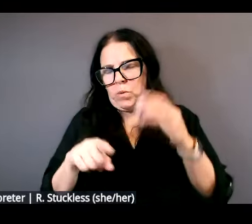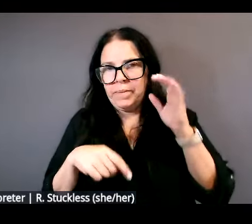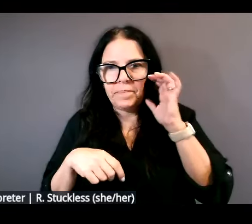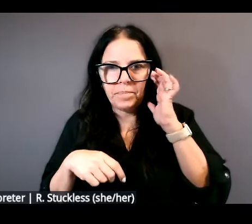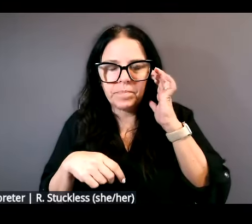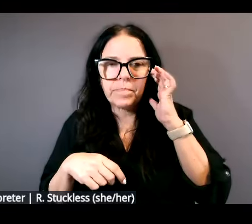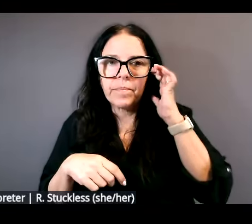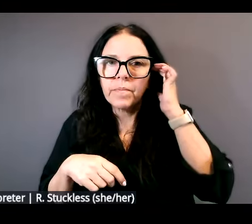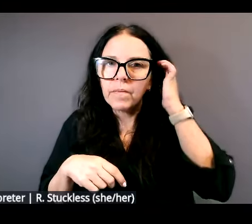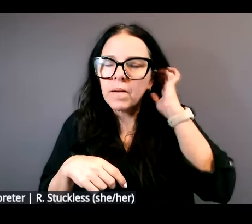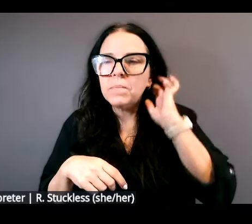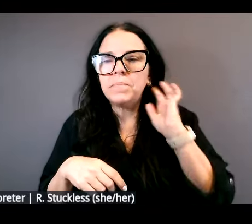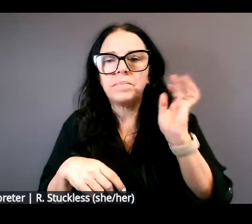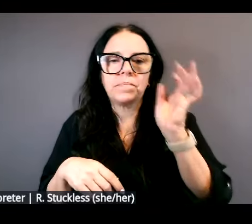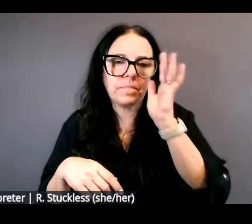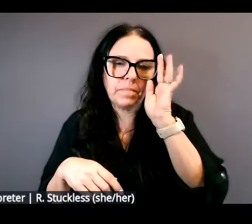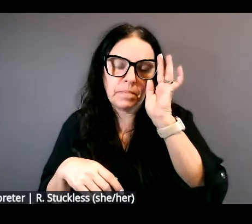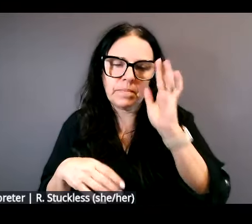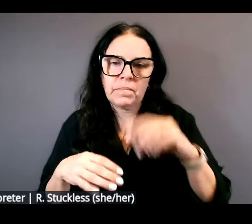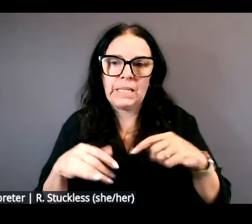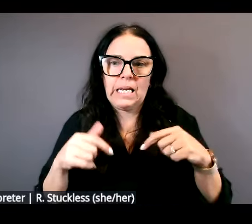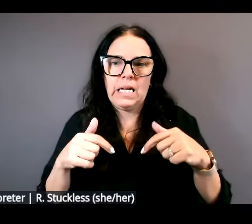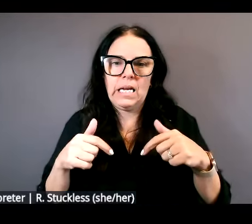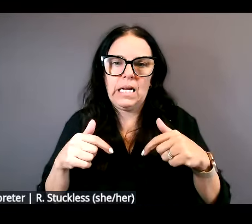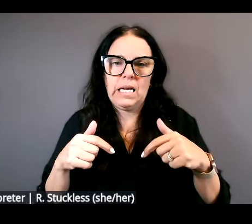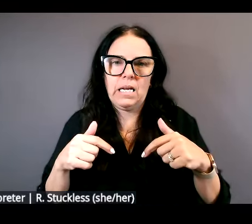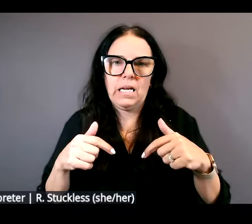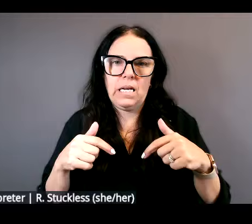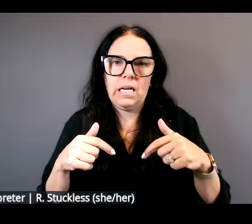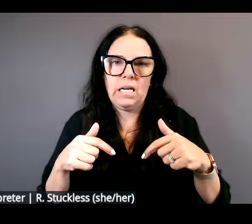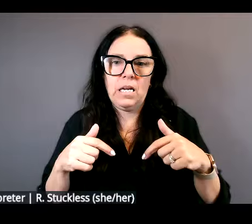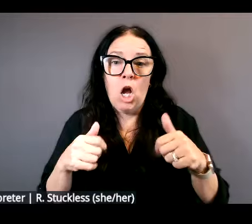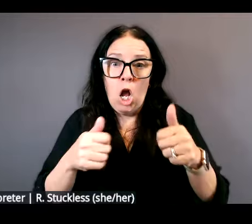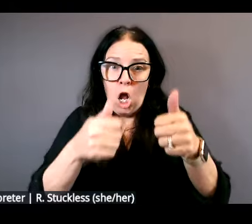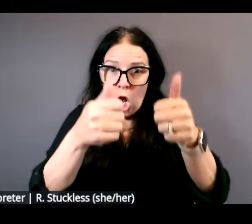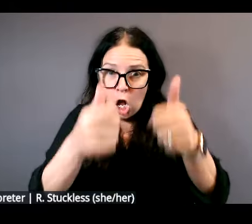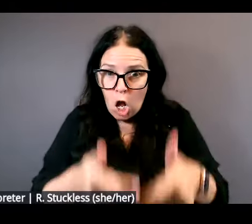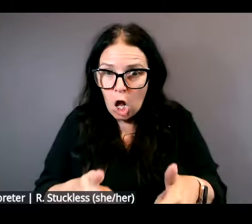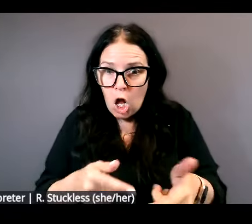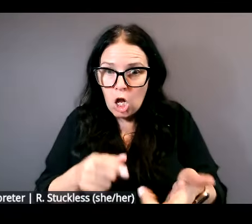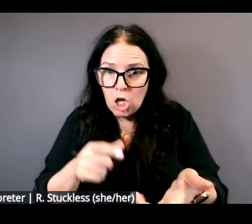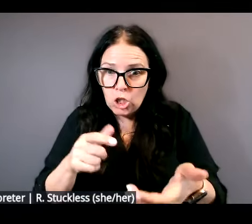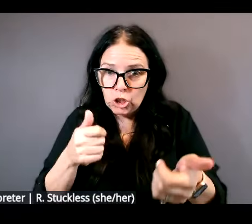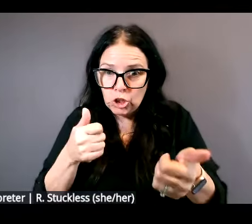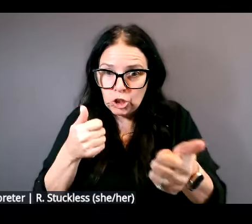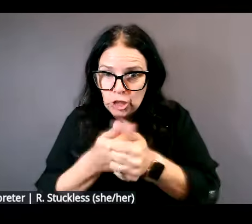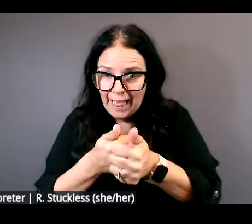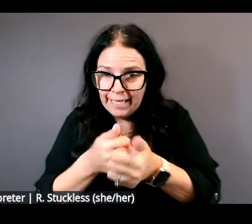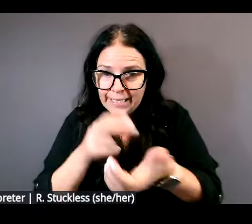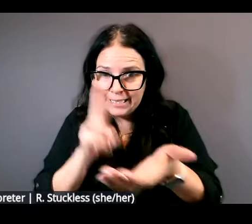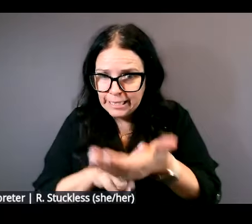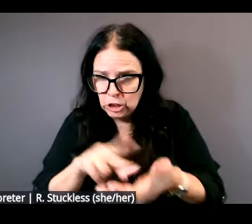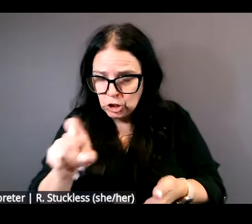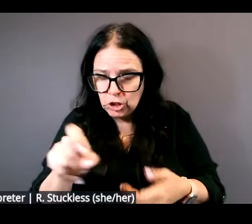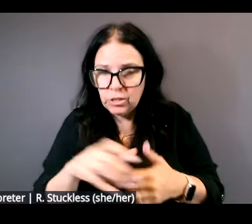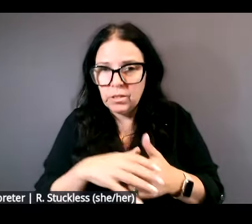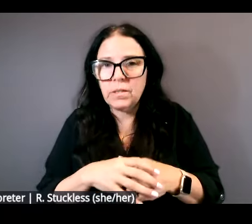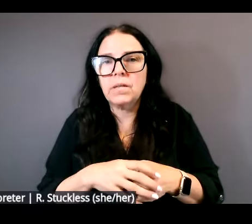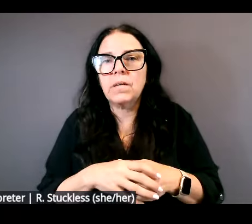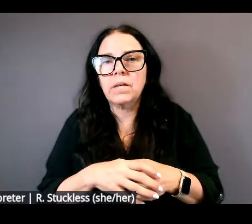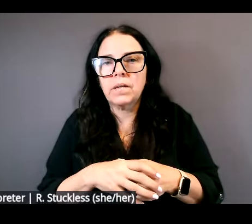all of these were not all challenged signatures. Is that correct? Those were all that were challenged as part of